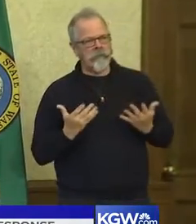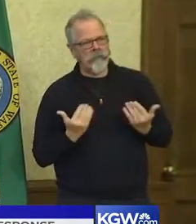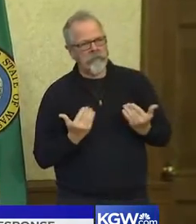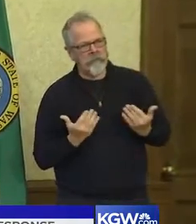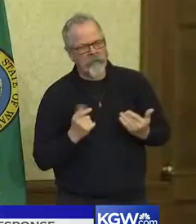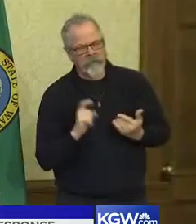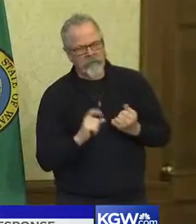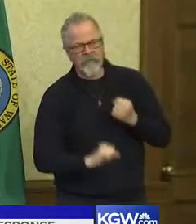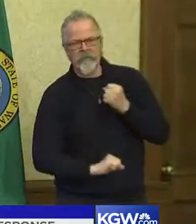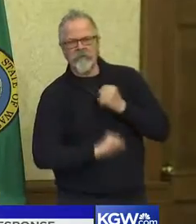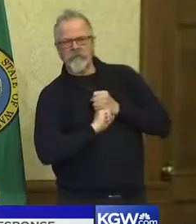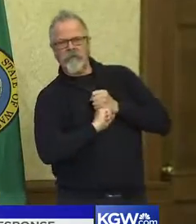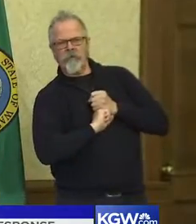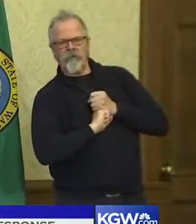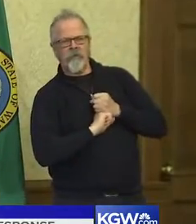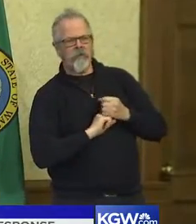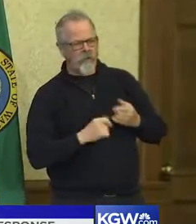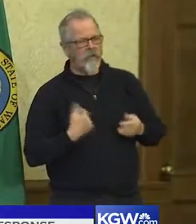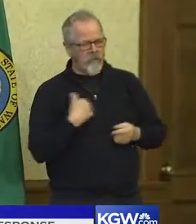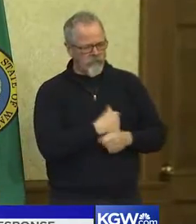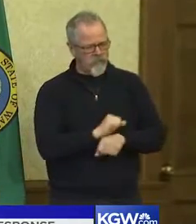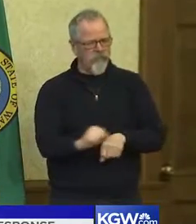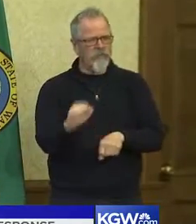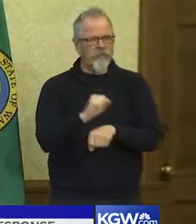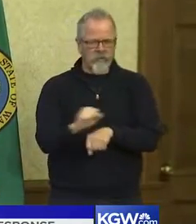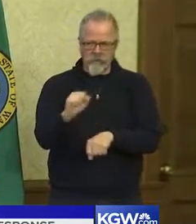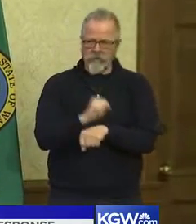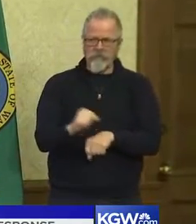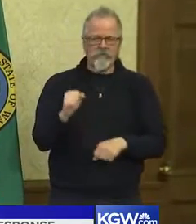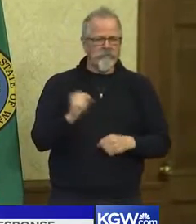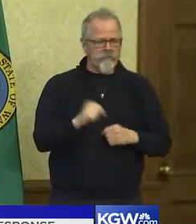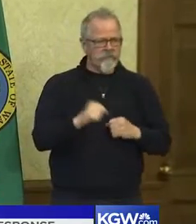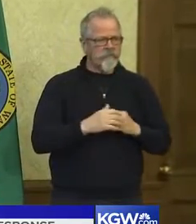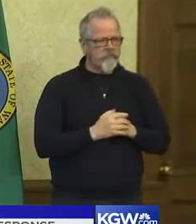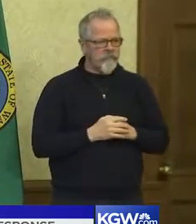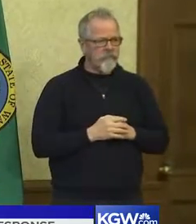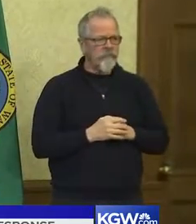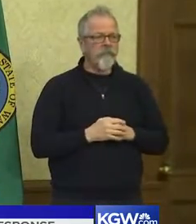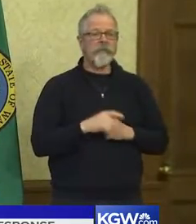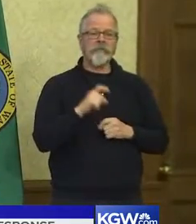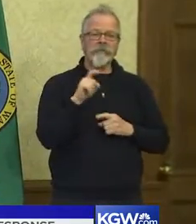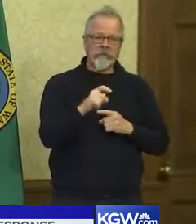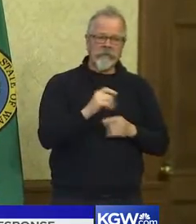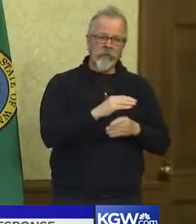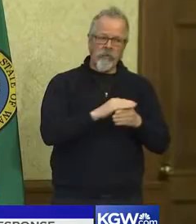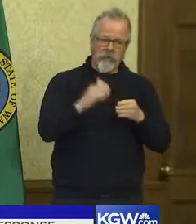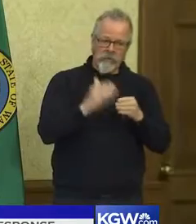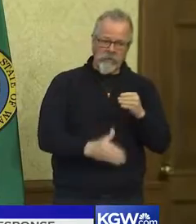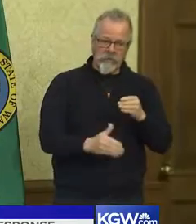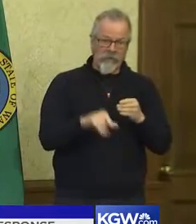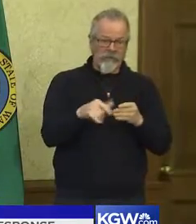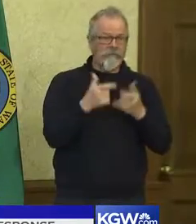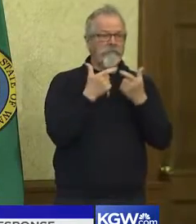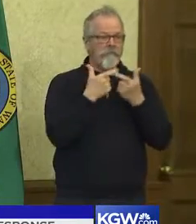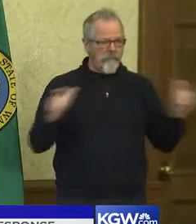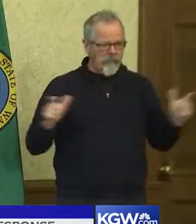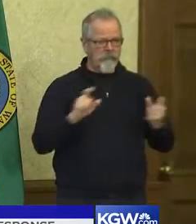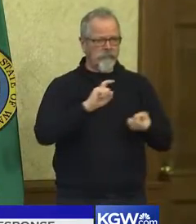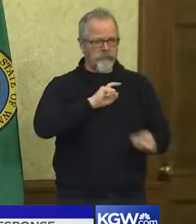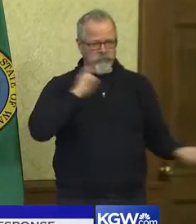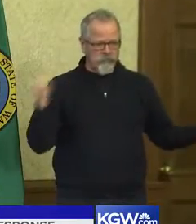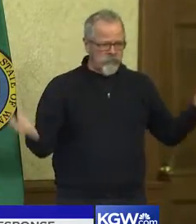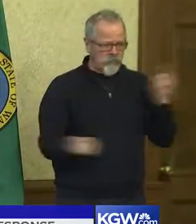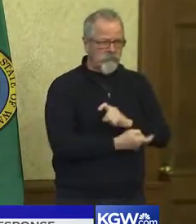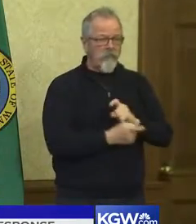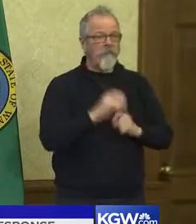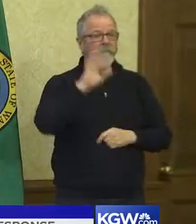be rolling out the update for the provisions that were included in the Federal CARES Act. These three provisions that